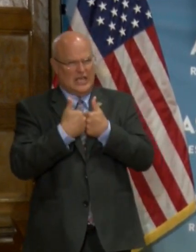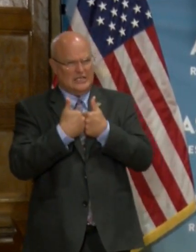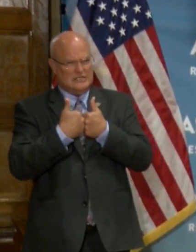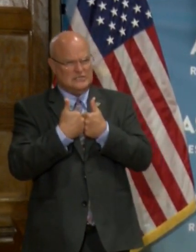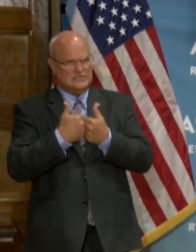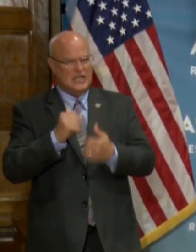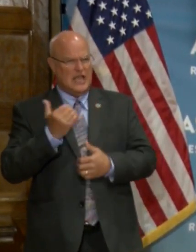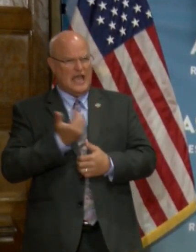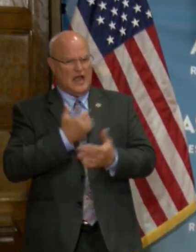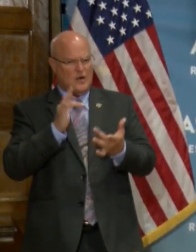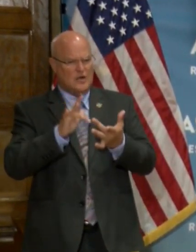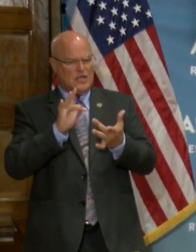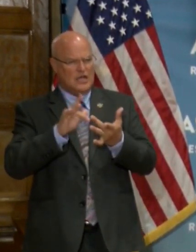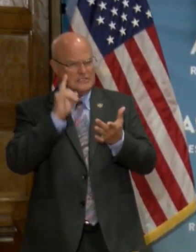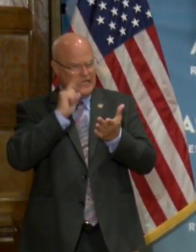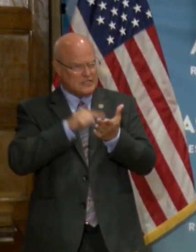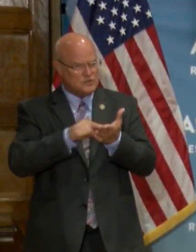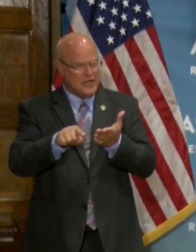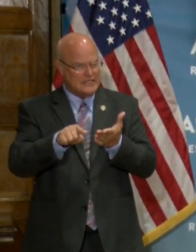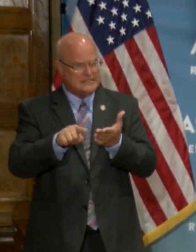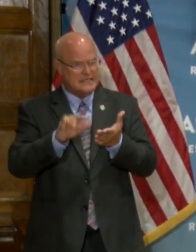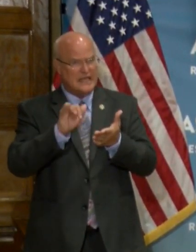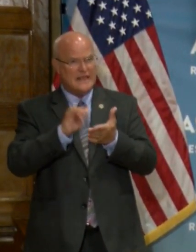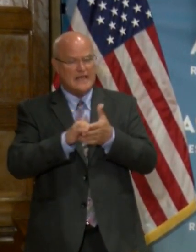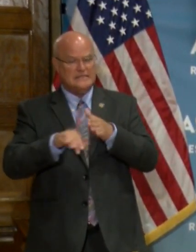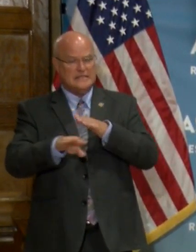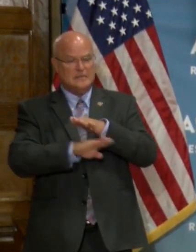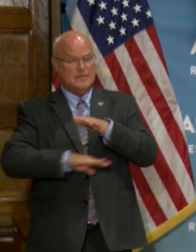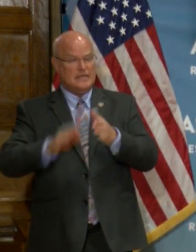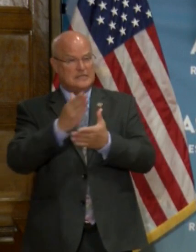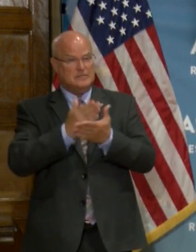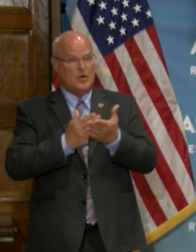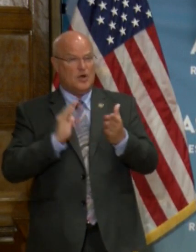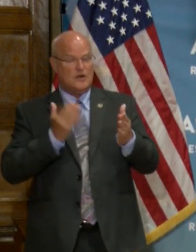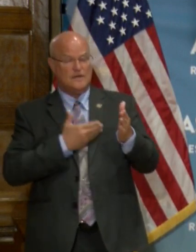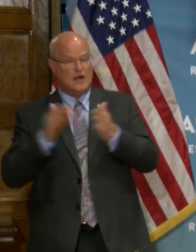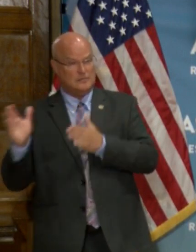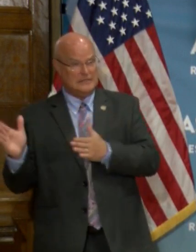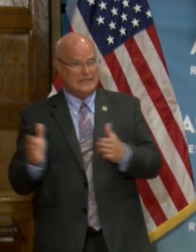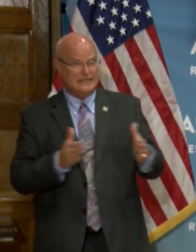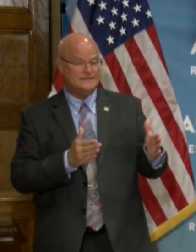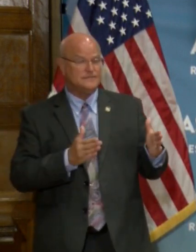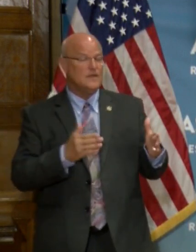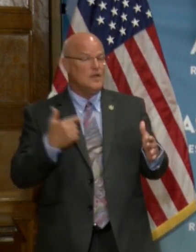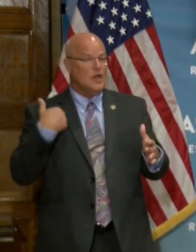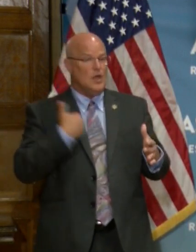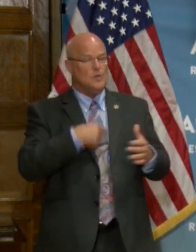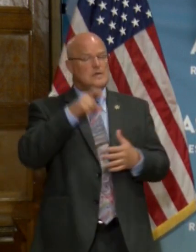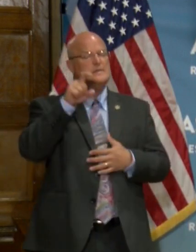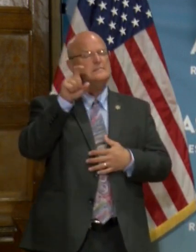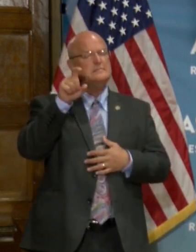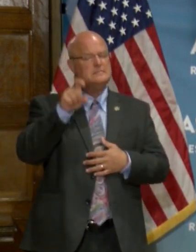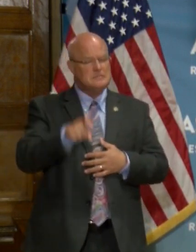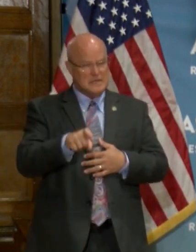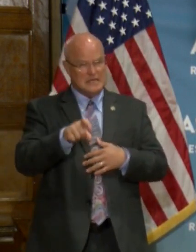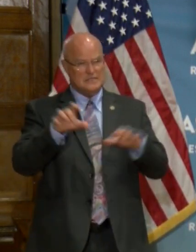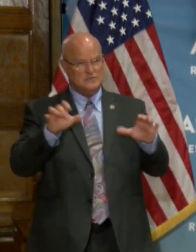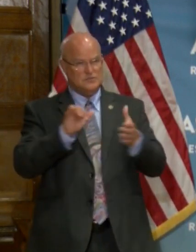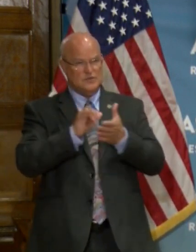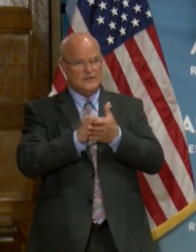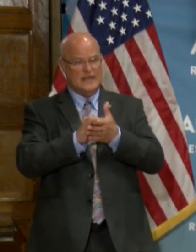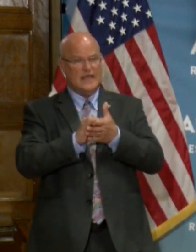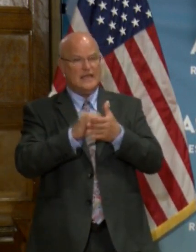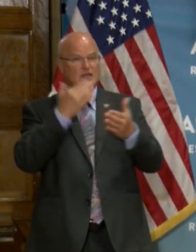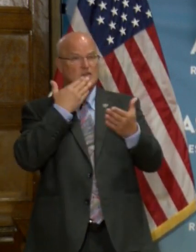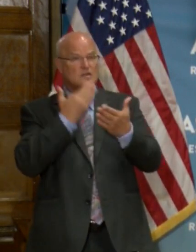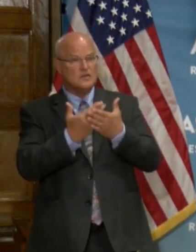on our contact tracing, which is a fundamental part of our strategy. And we have to be able to do that